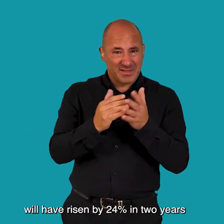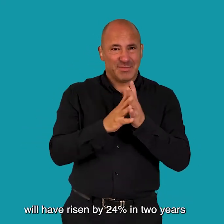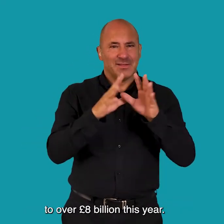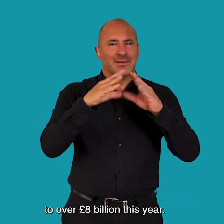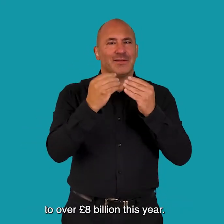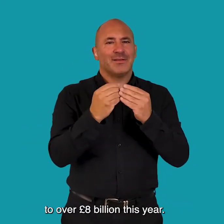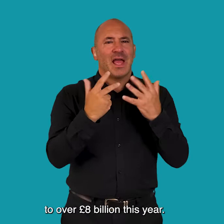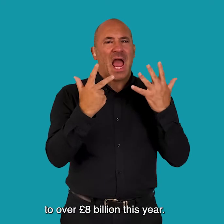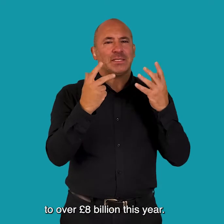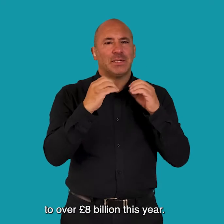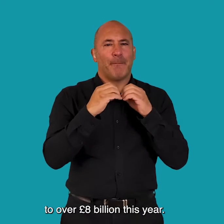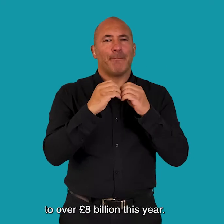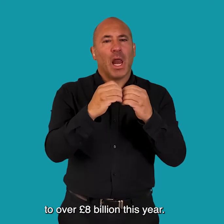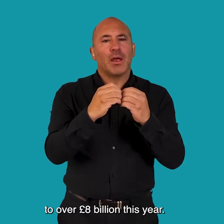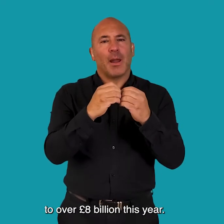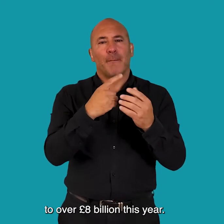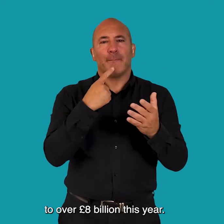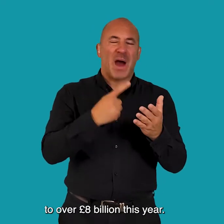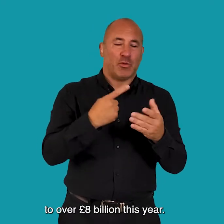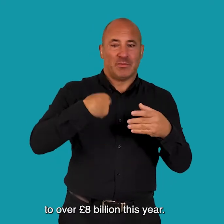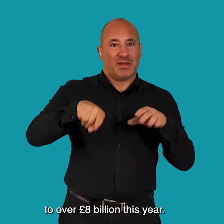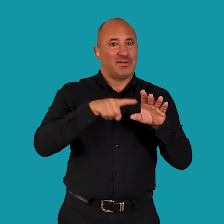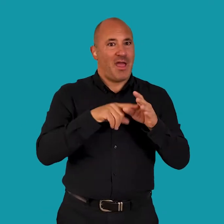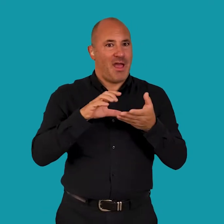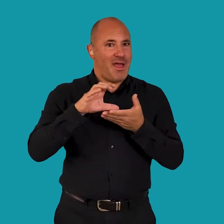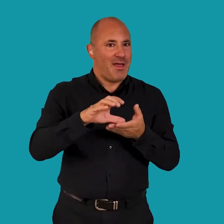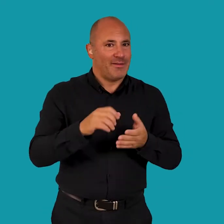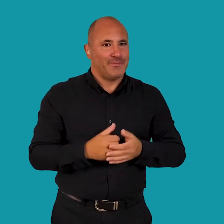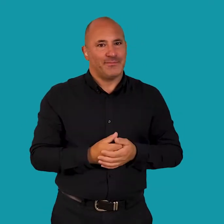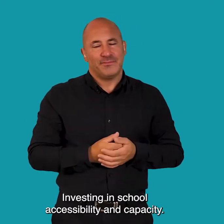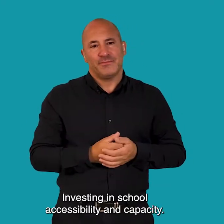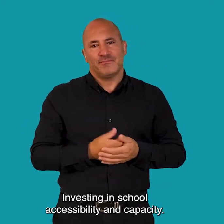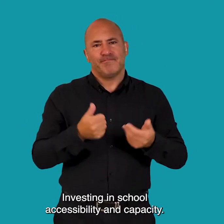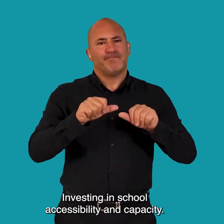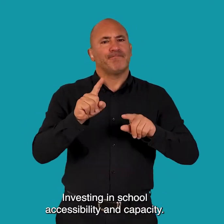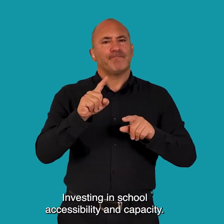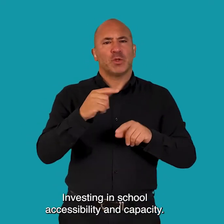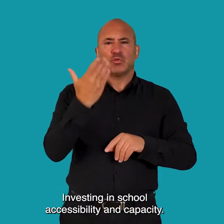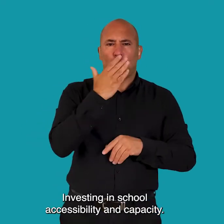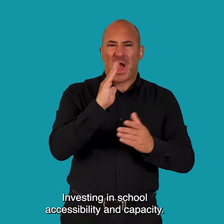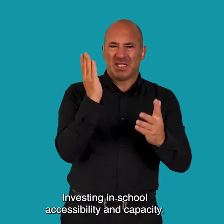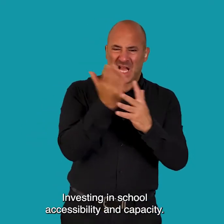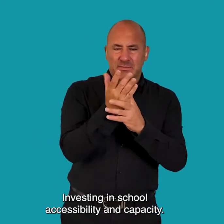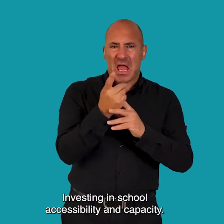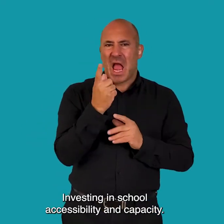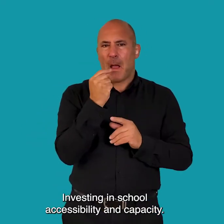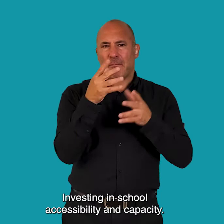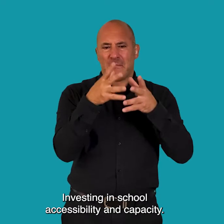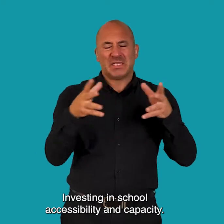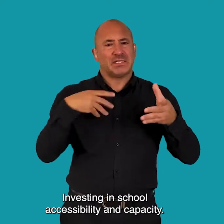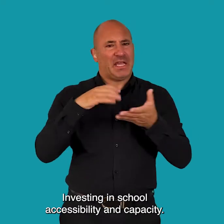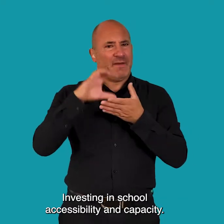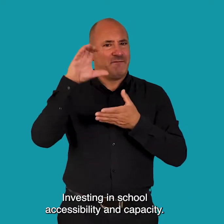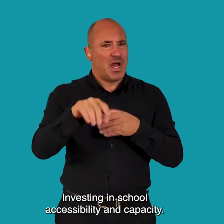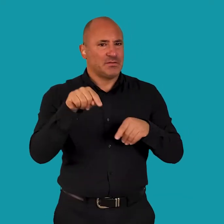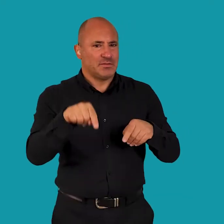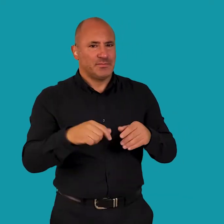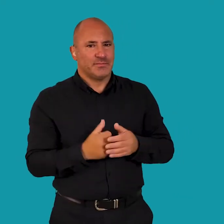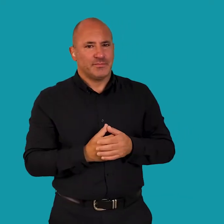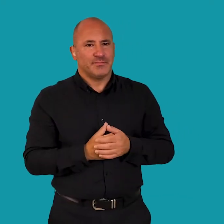to over £8 billion this year. Investing in school accessibility and capacity.